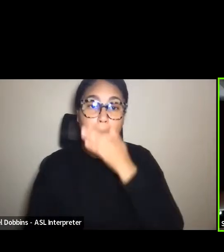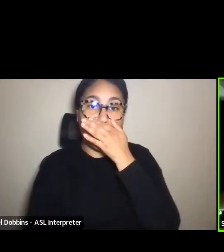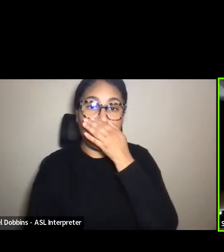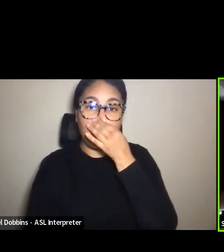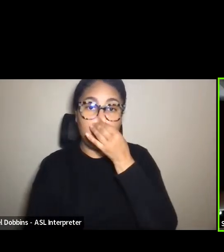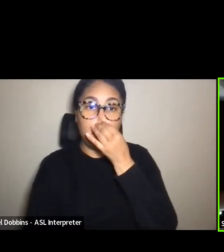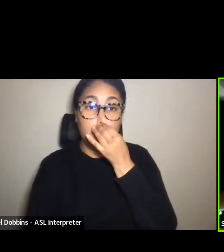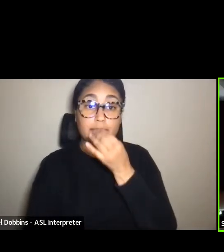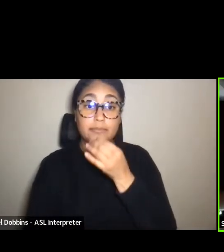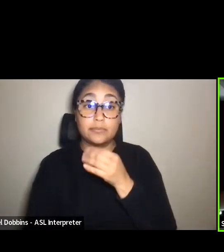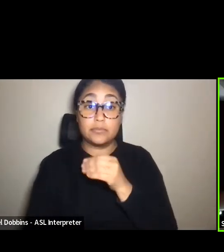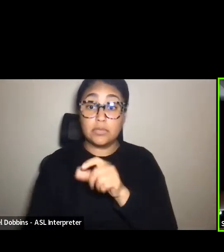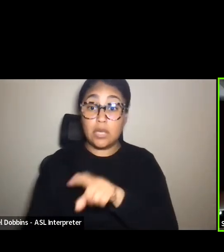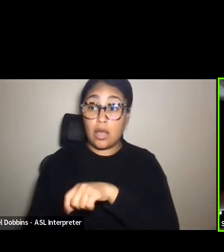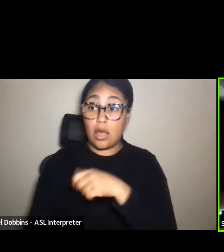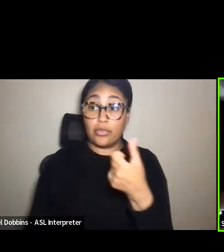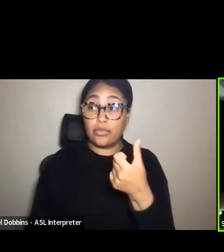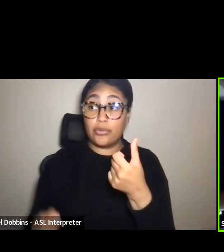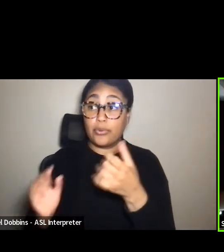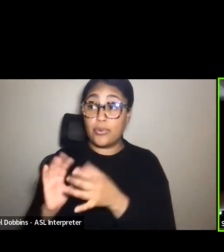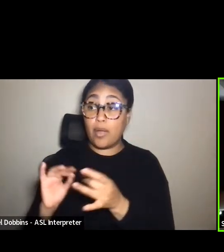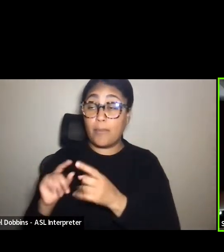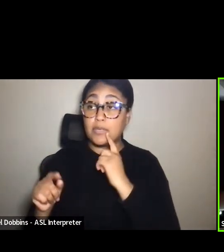Do we have anybody else online?